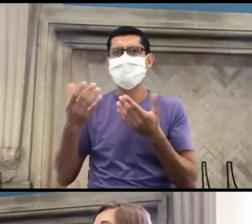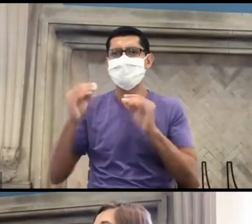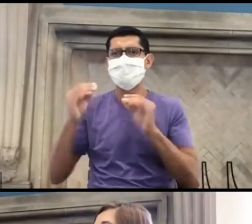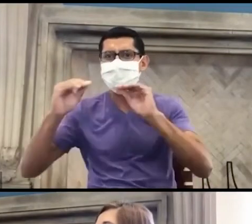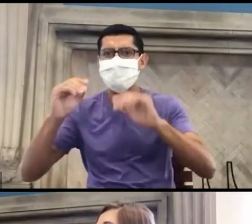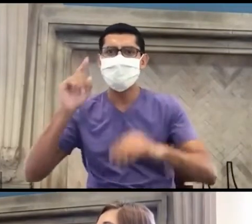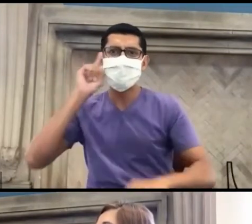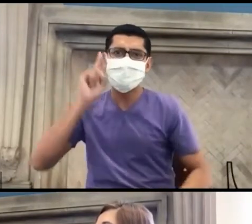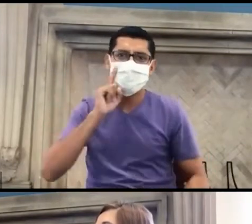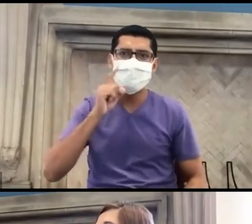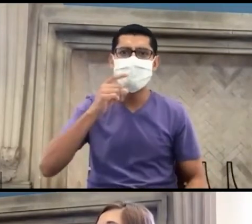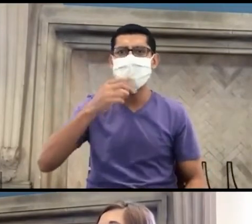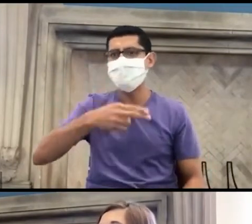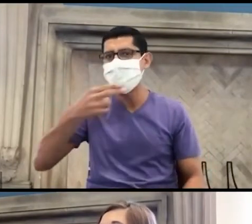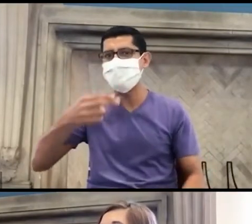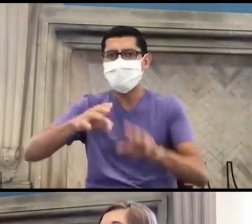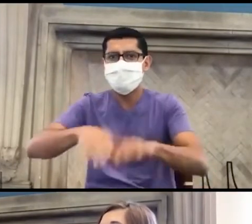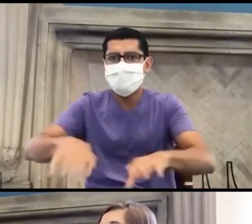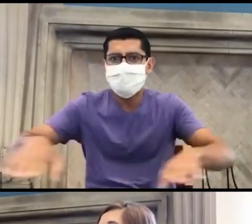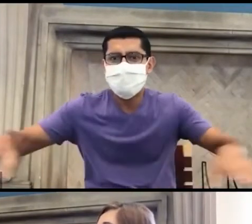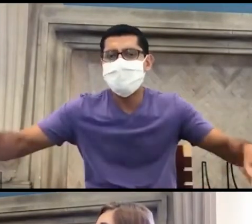to teach deaf and hard of hearing kids.